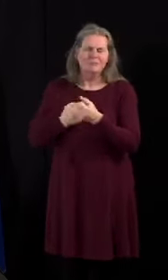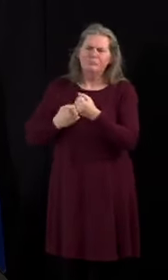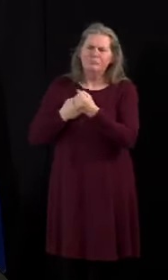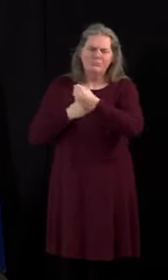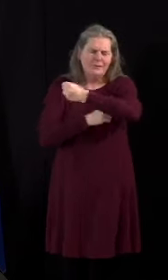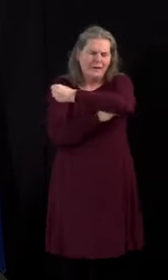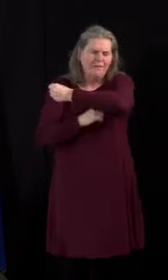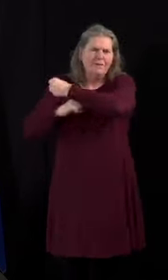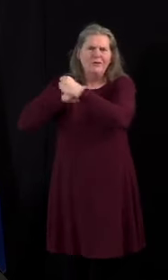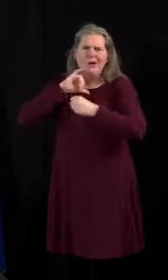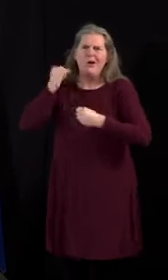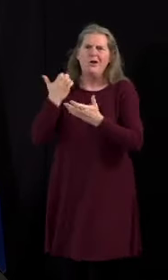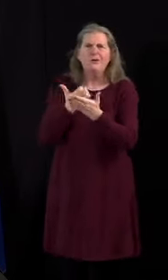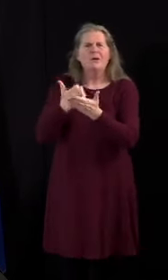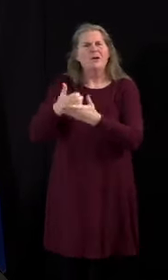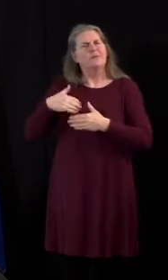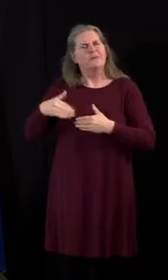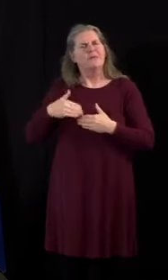backbone of our economy.